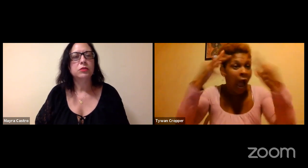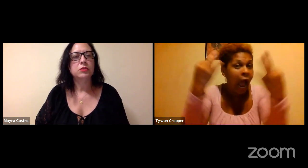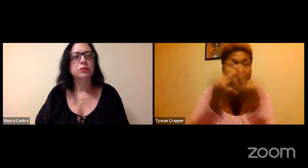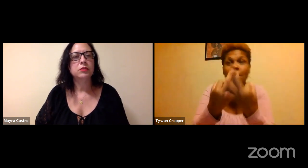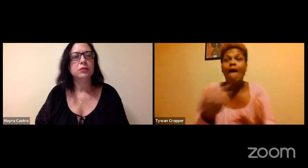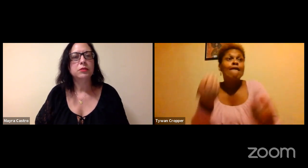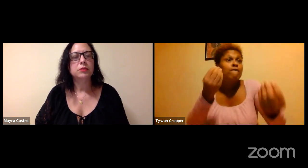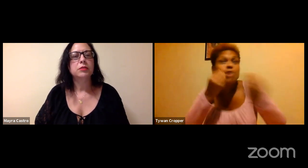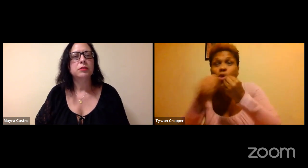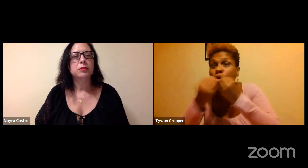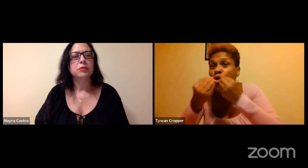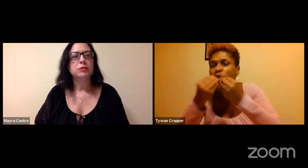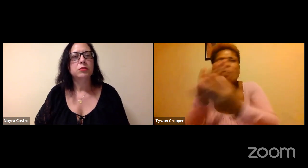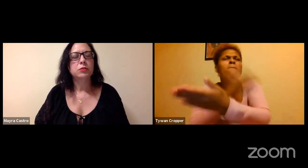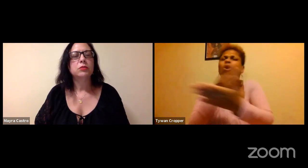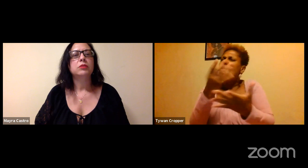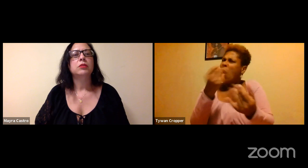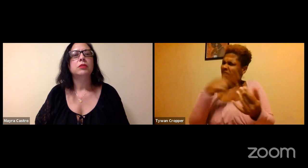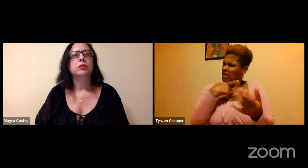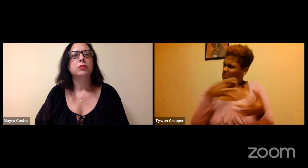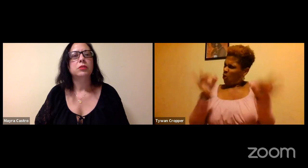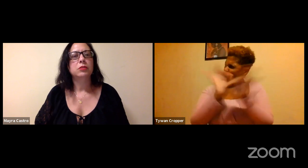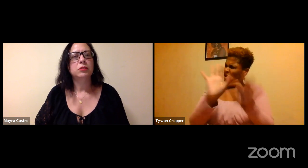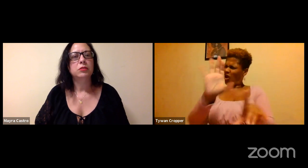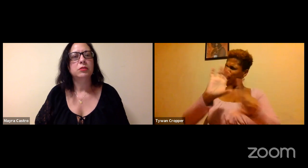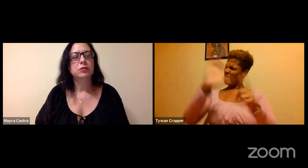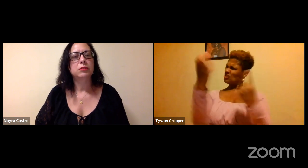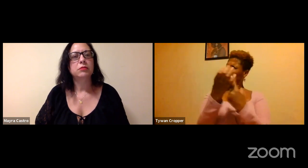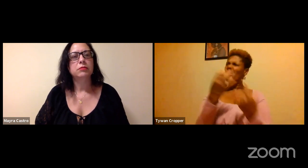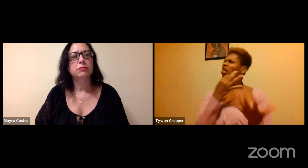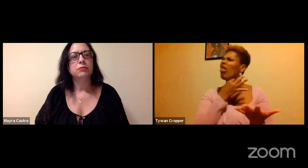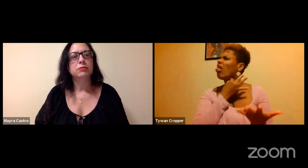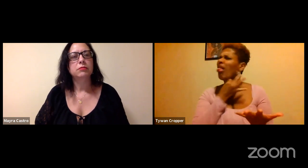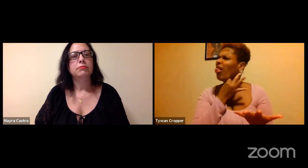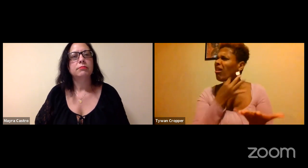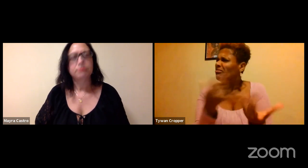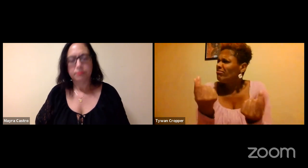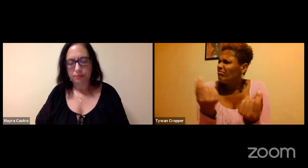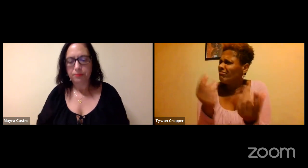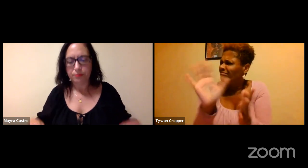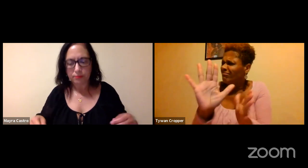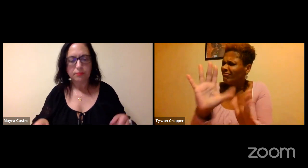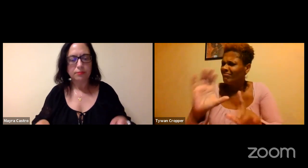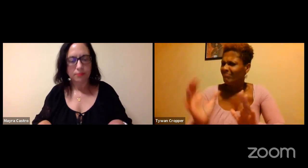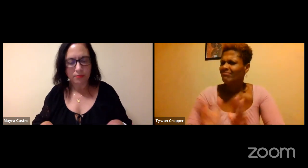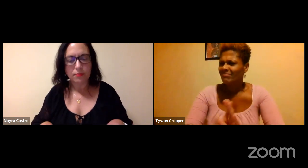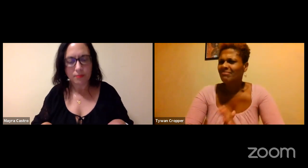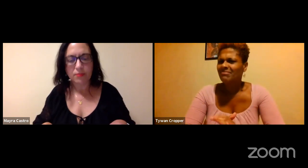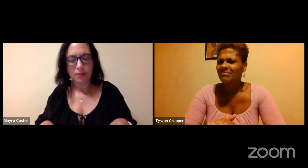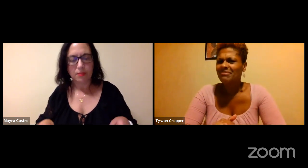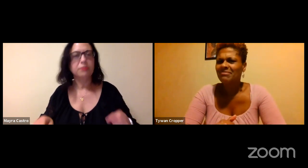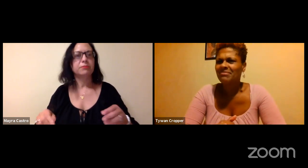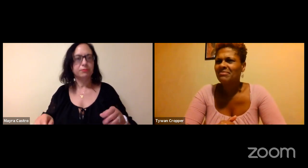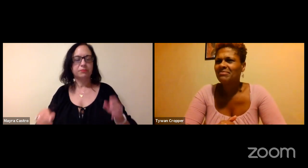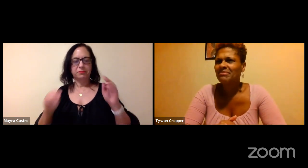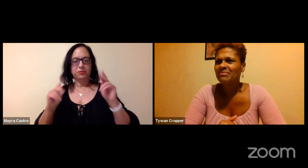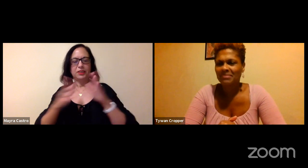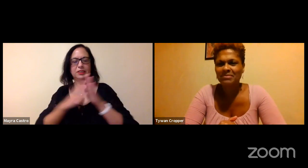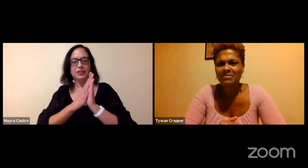what's important? Can you share about the culture, the food, the music, or the family?